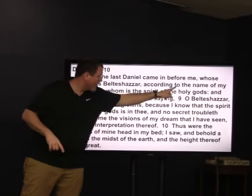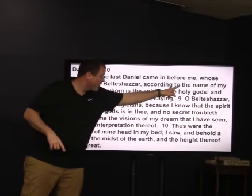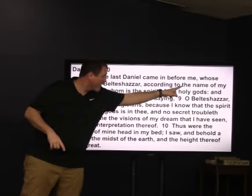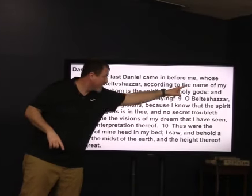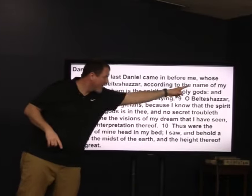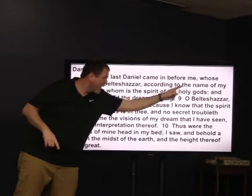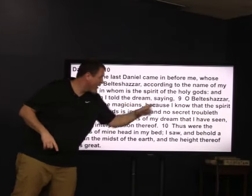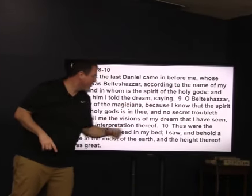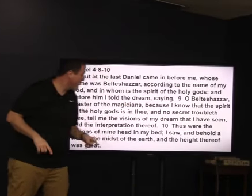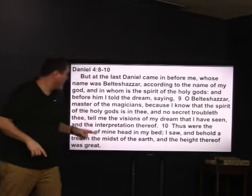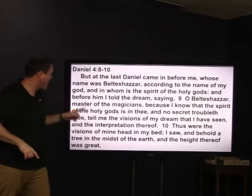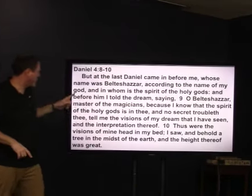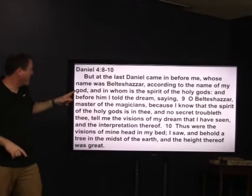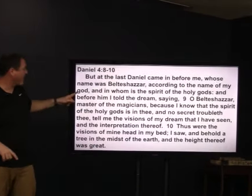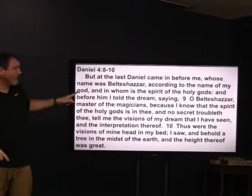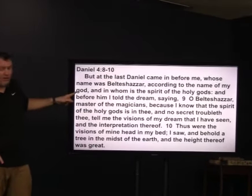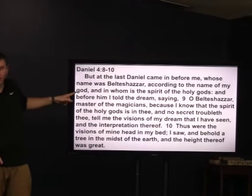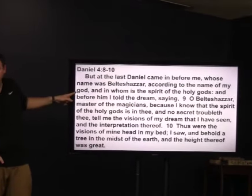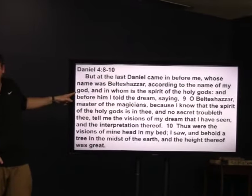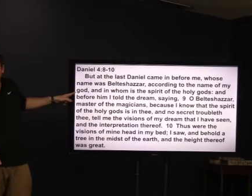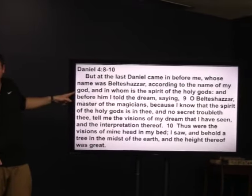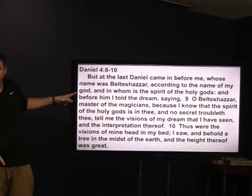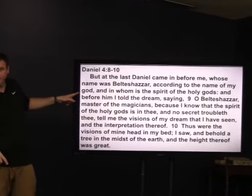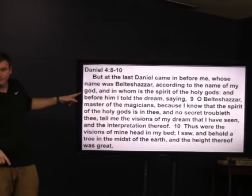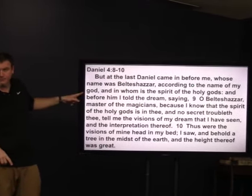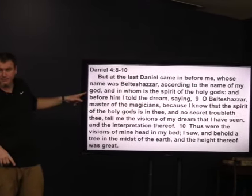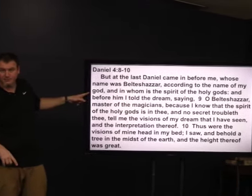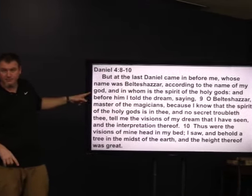According to the name of my God, Belshazzar.